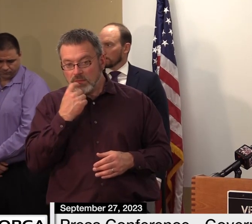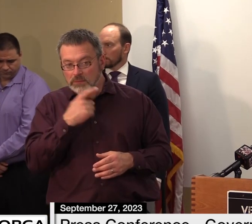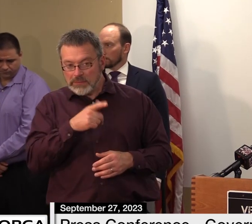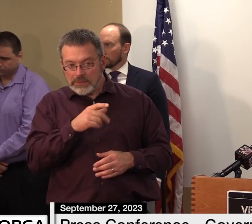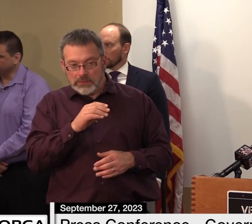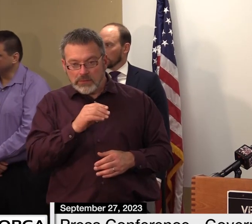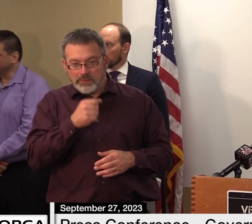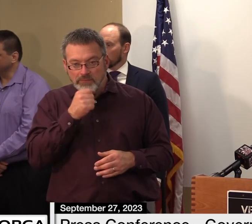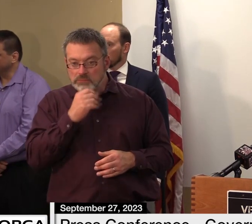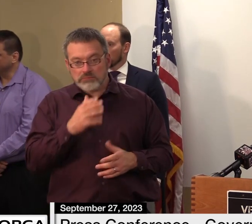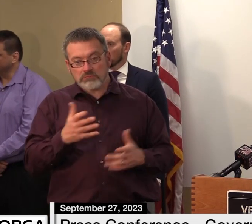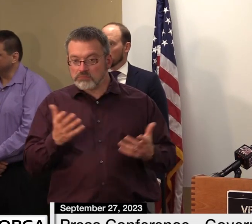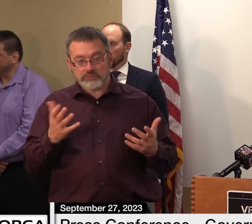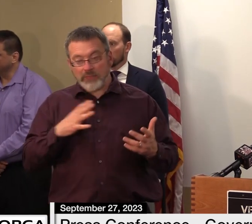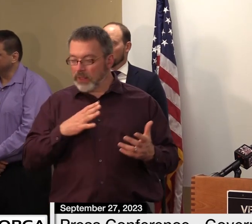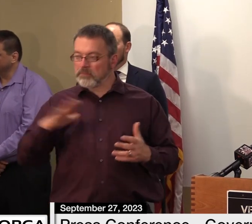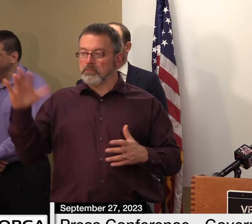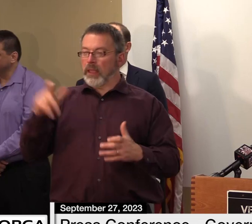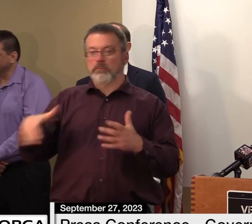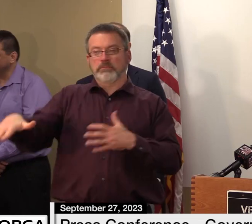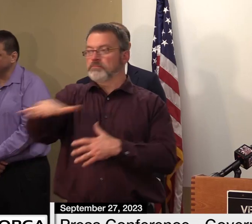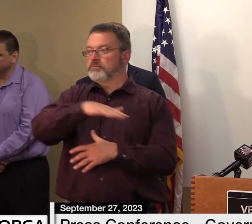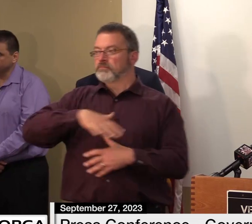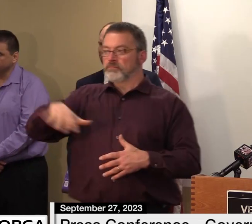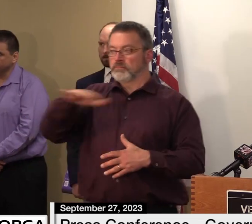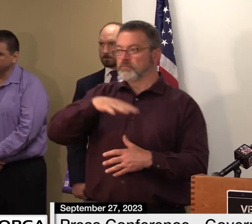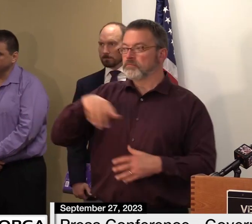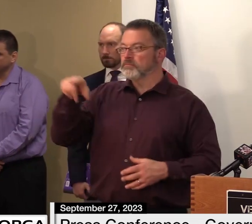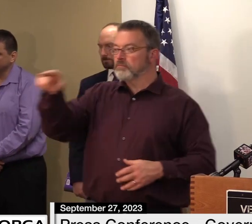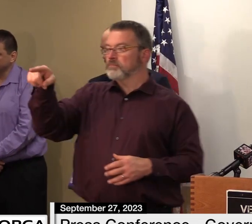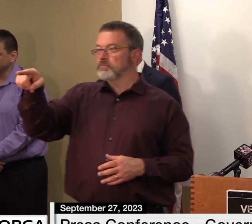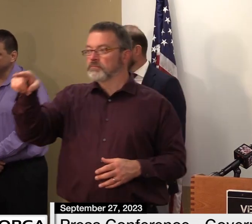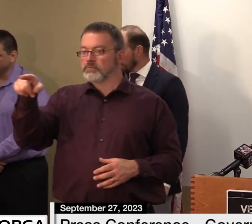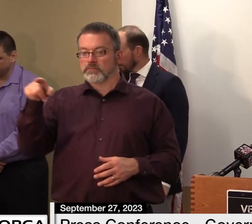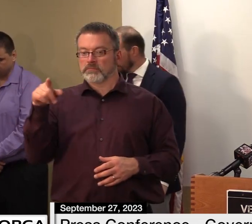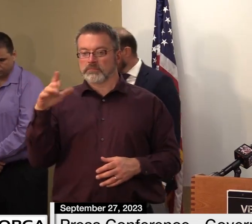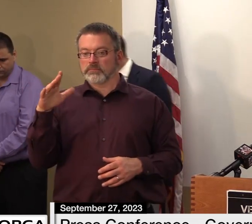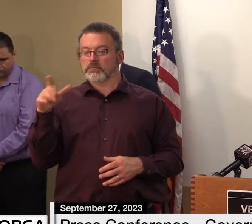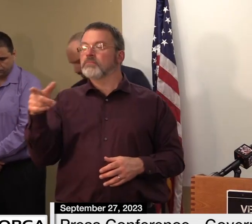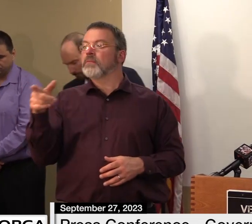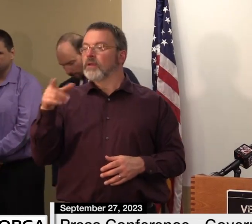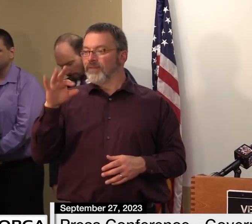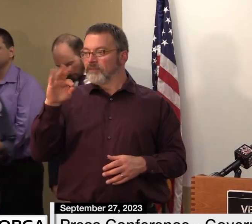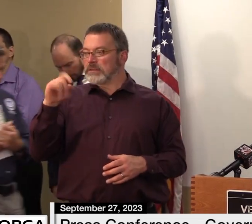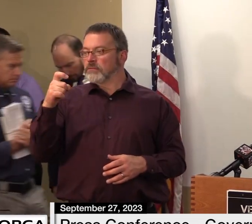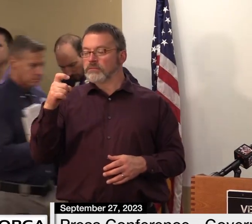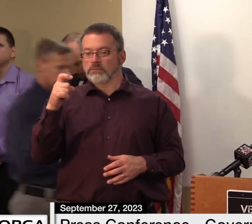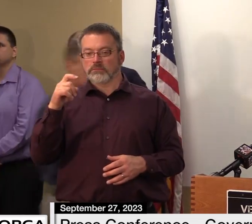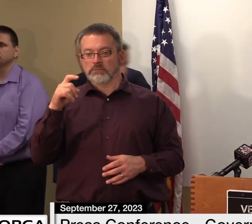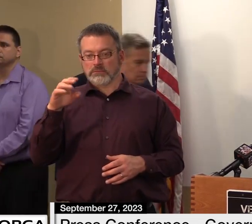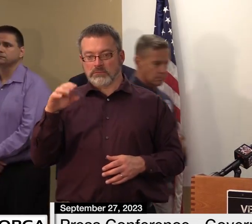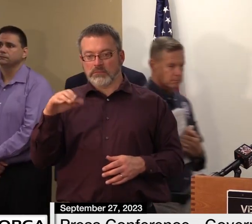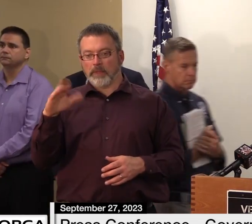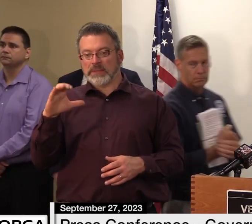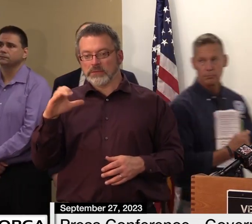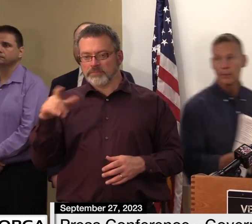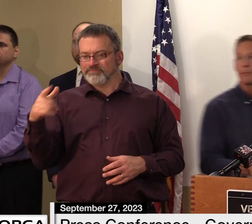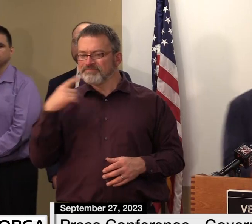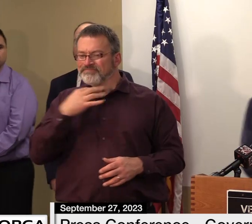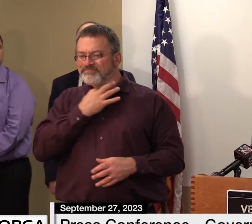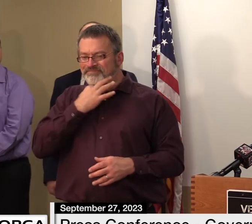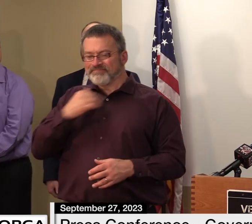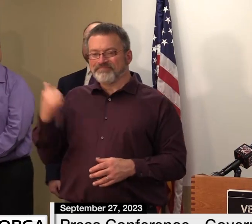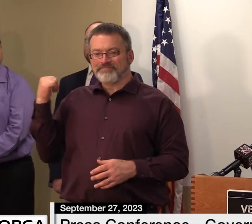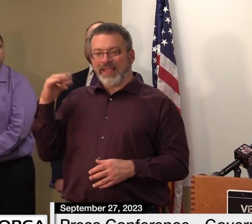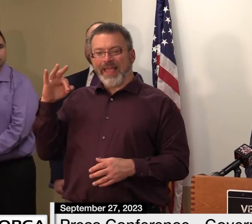All right, we'll go back to the room. General, I don't know if you had any update on the Old Country Club site. I